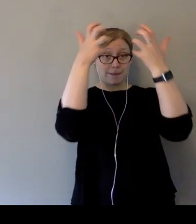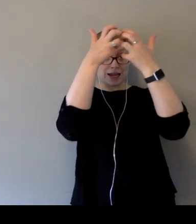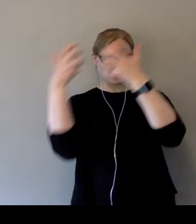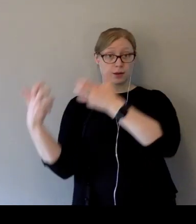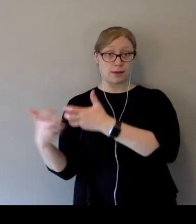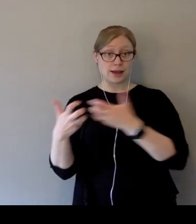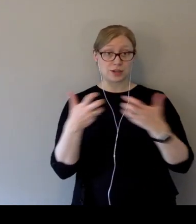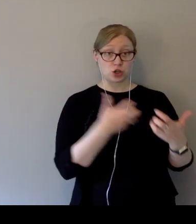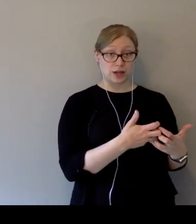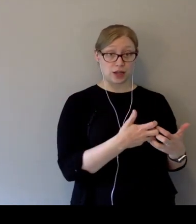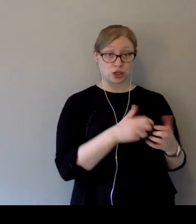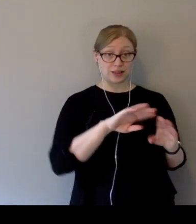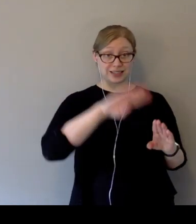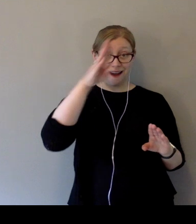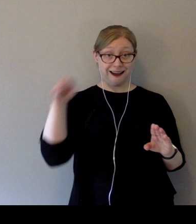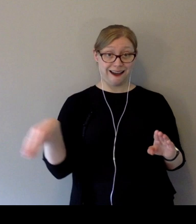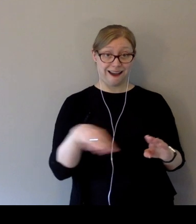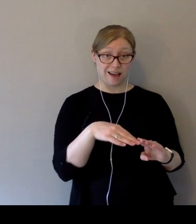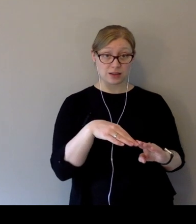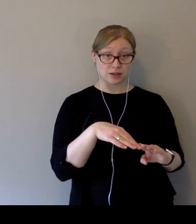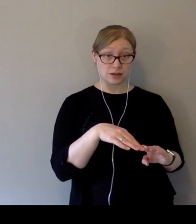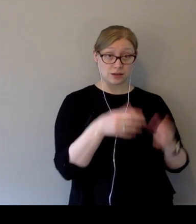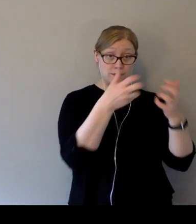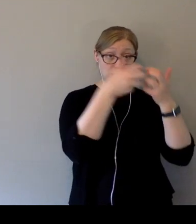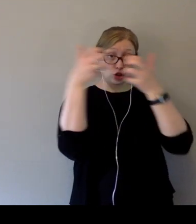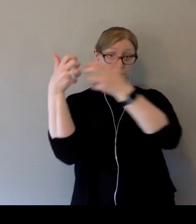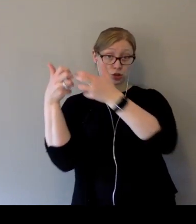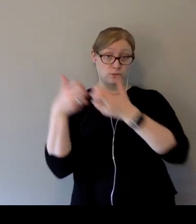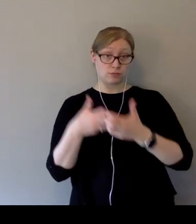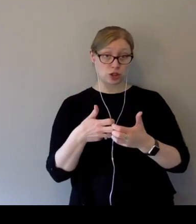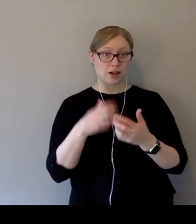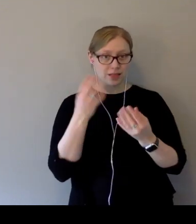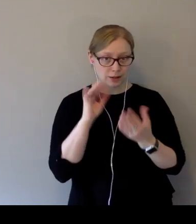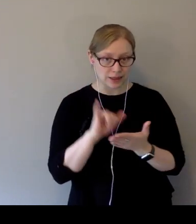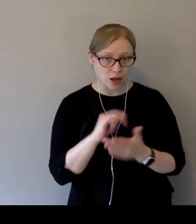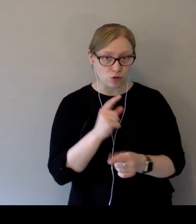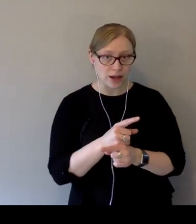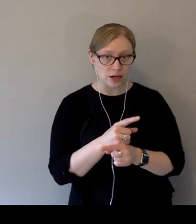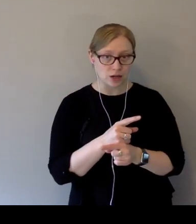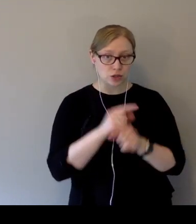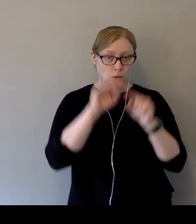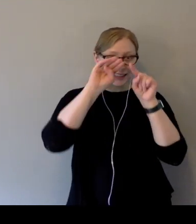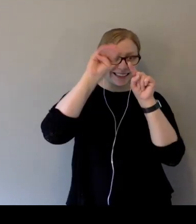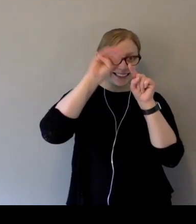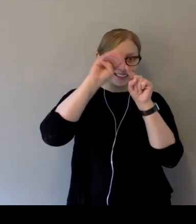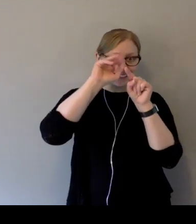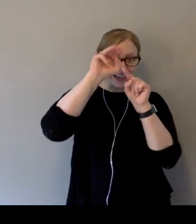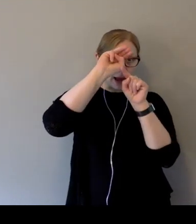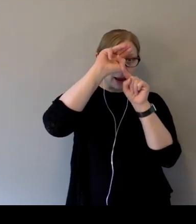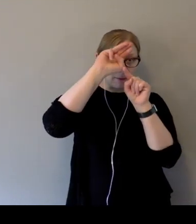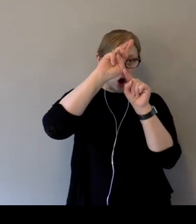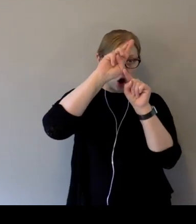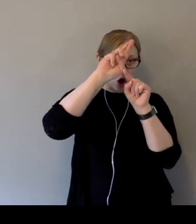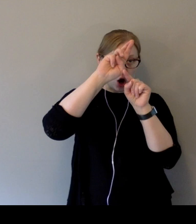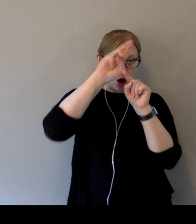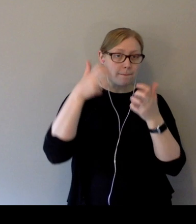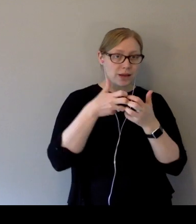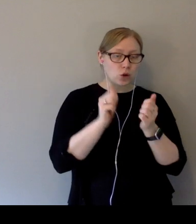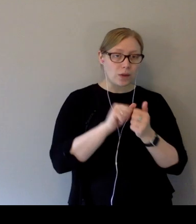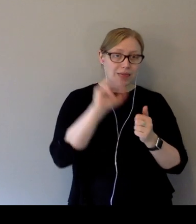that, right? So we have MR is going to match MP.